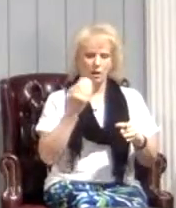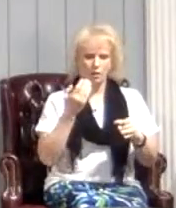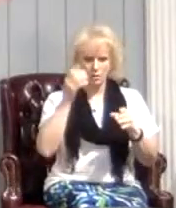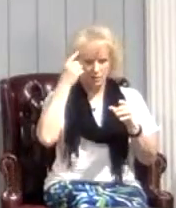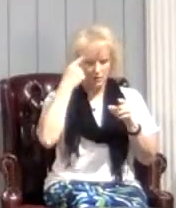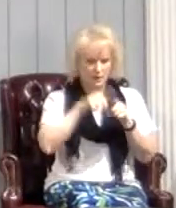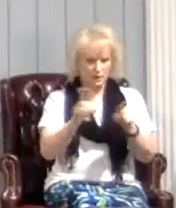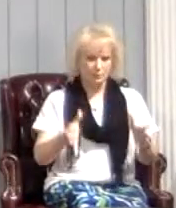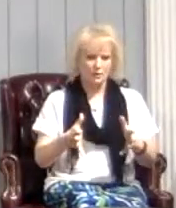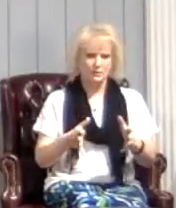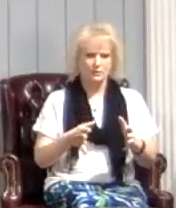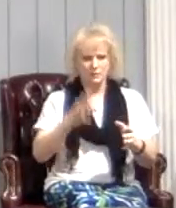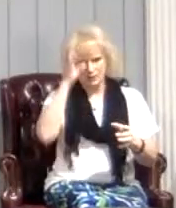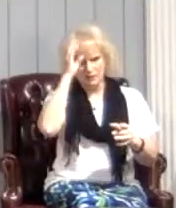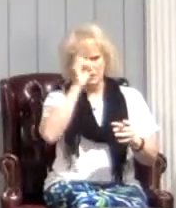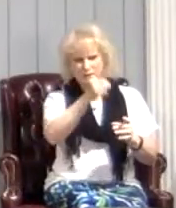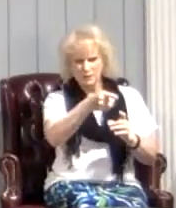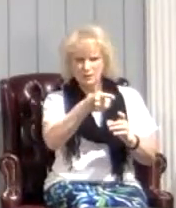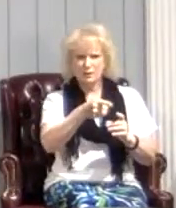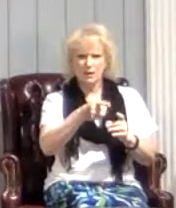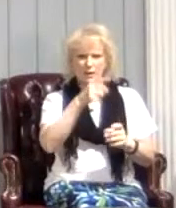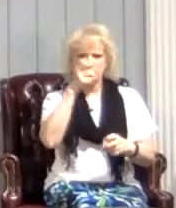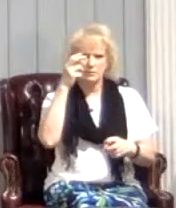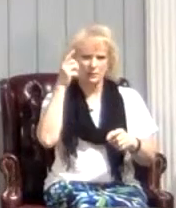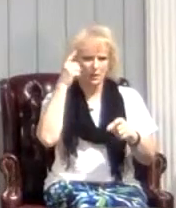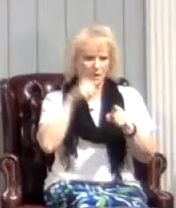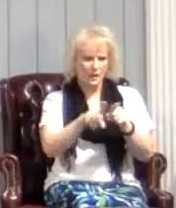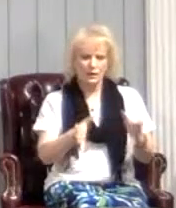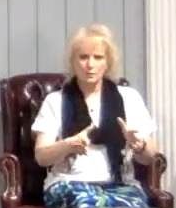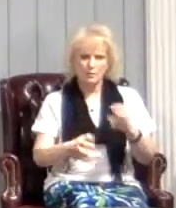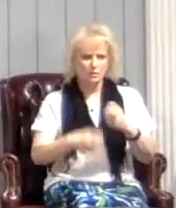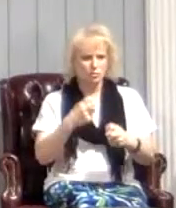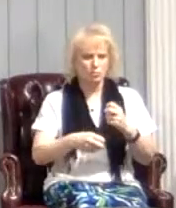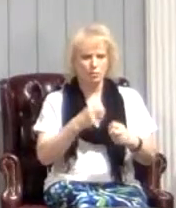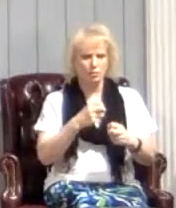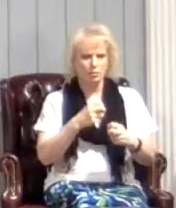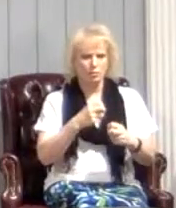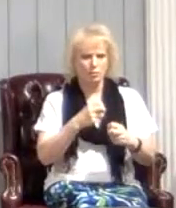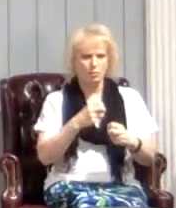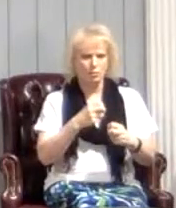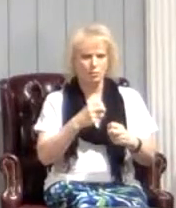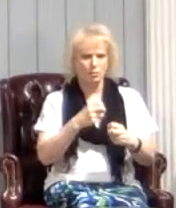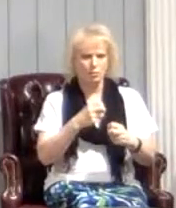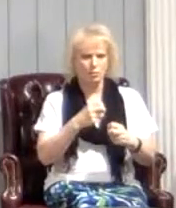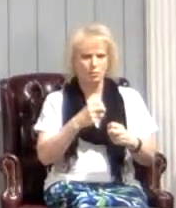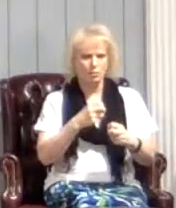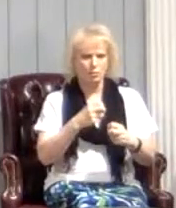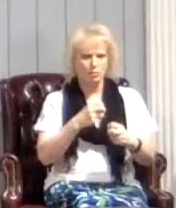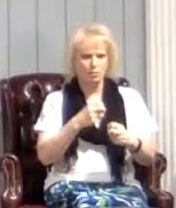and he has trouble, and he has difficulties, but he's not afraid.